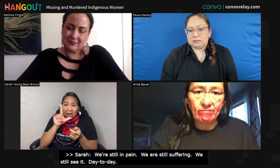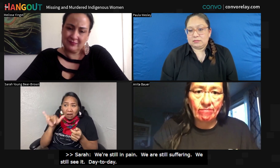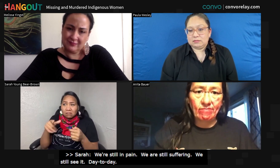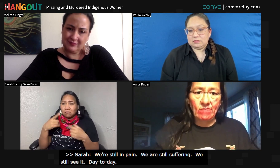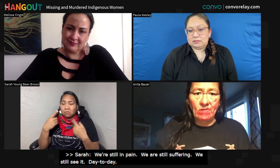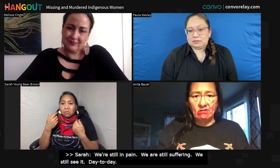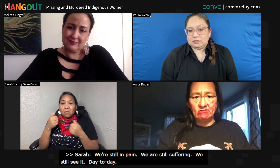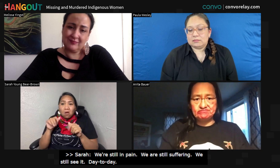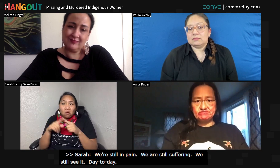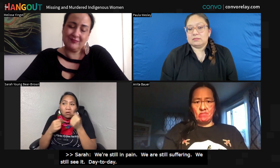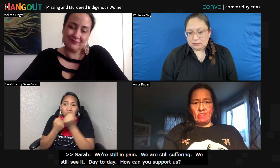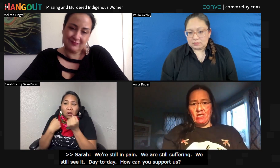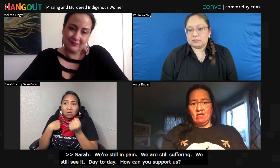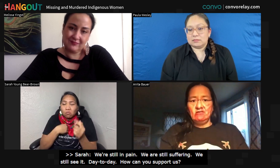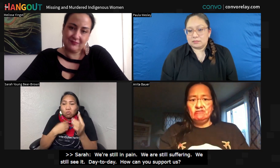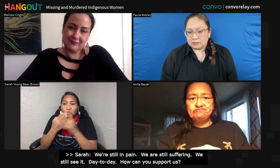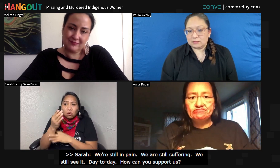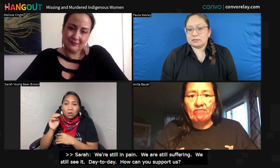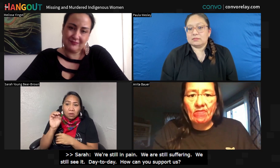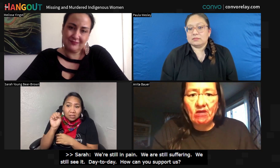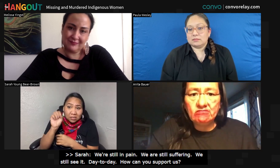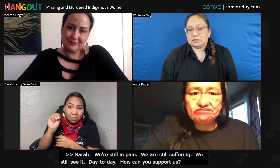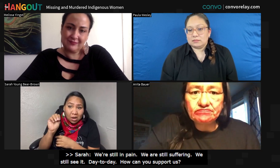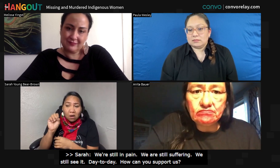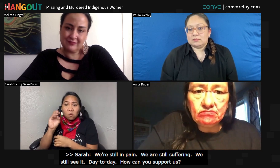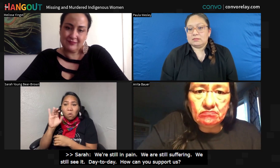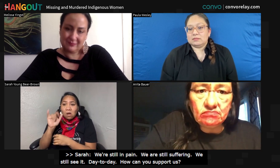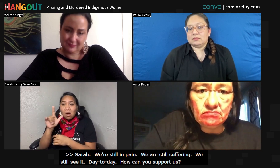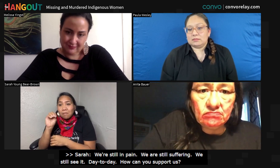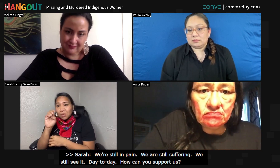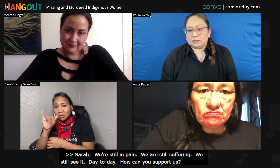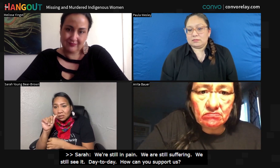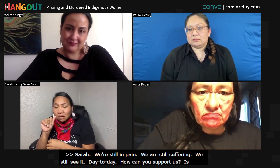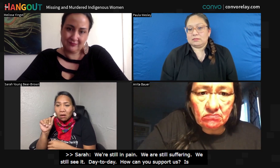us? Is by being an ally. Support us through social media.